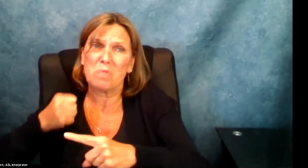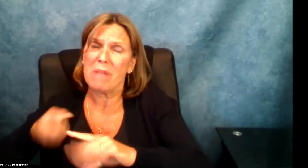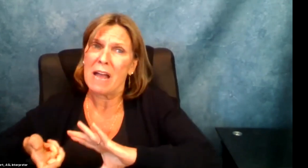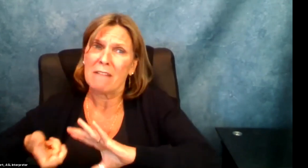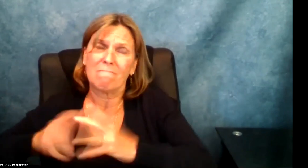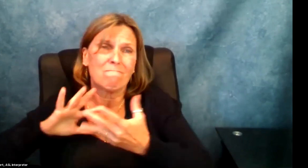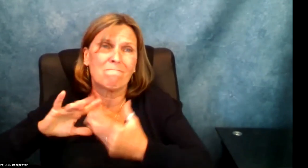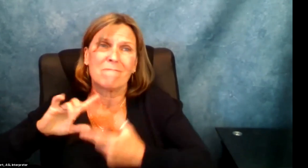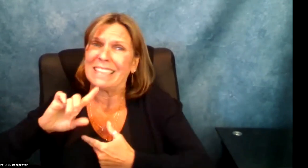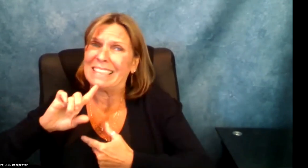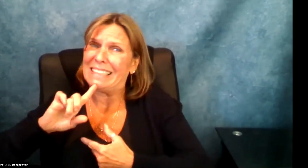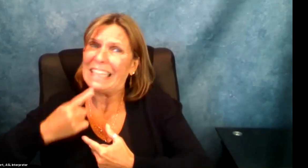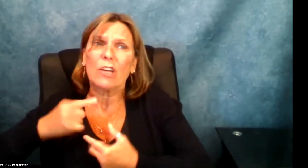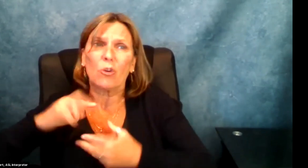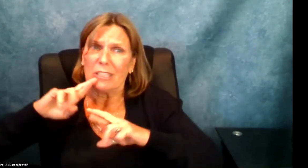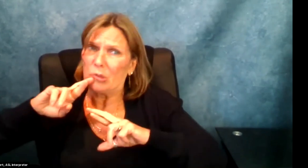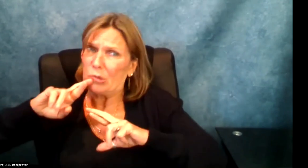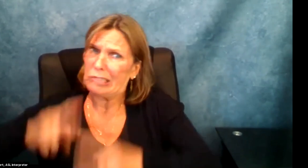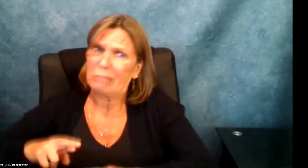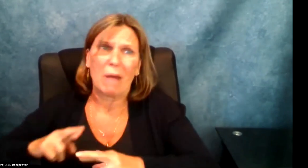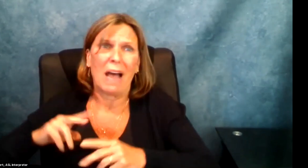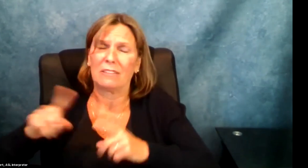definitely makes it worth it to get the vaccine.